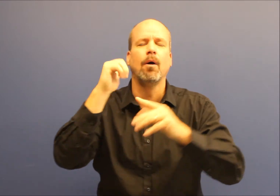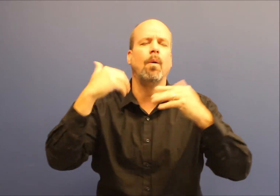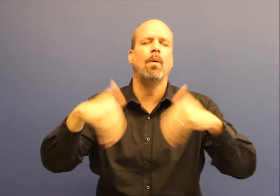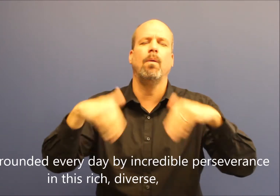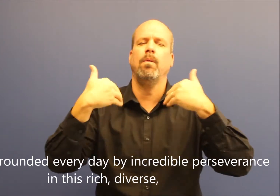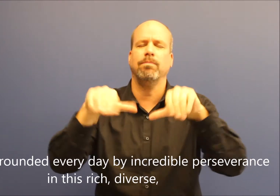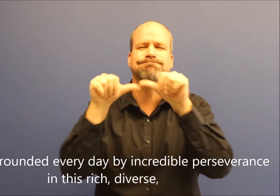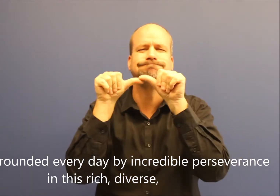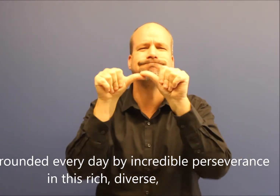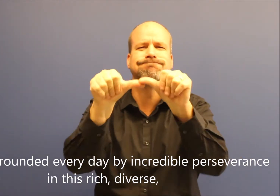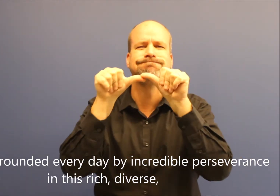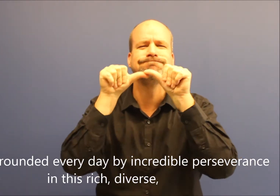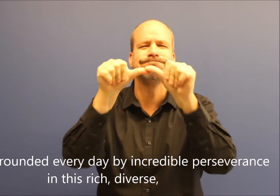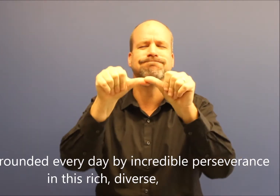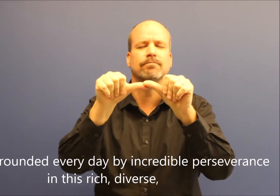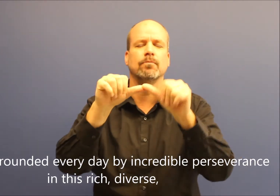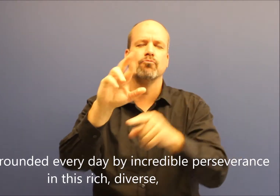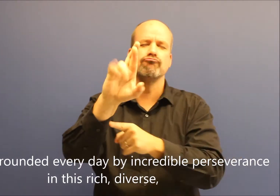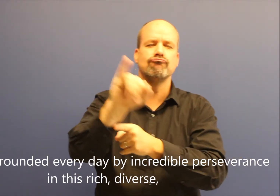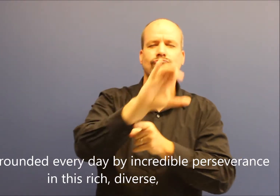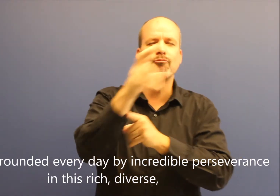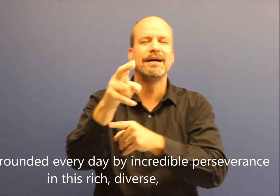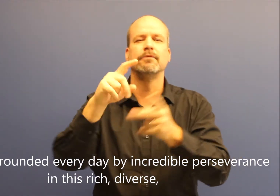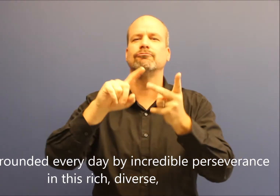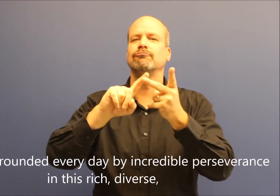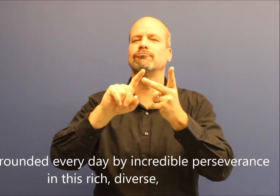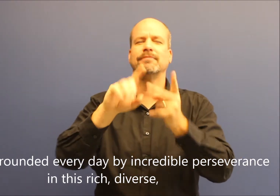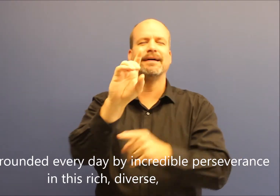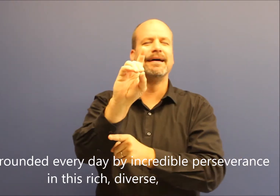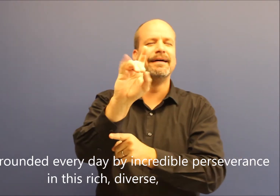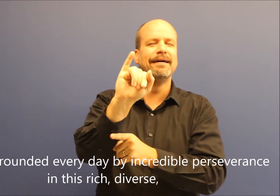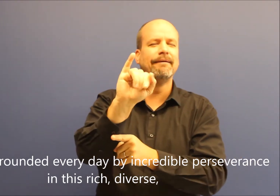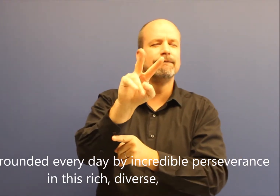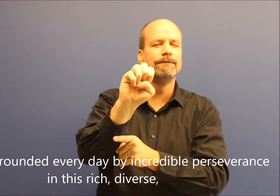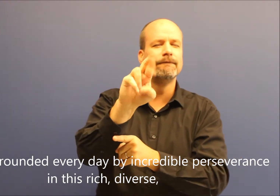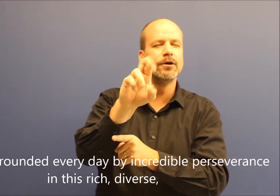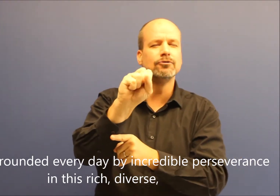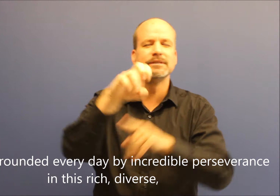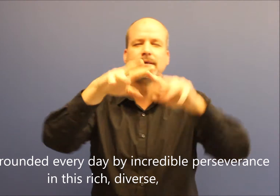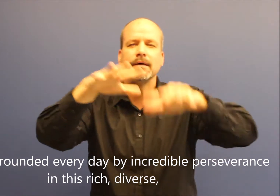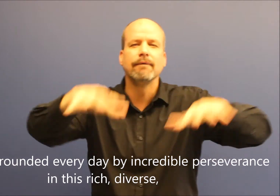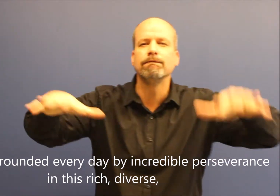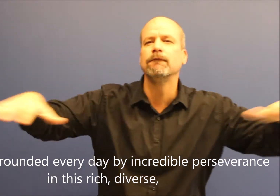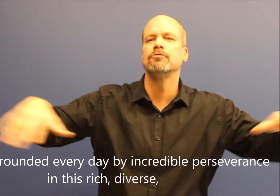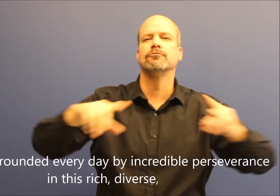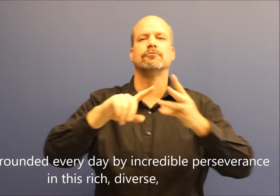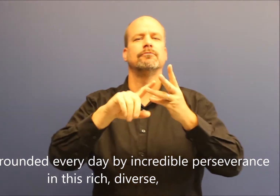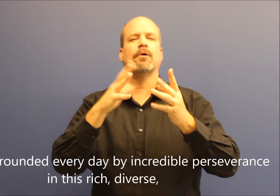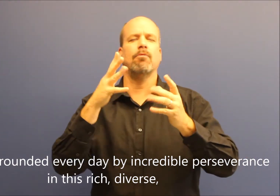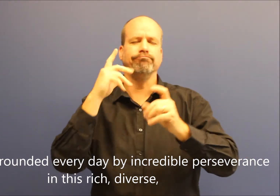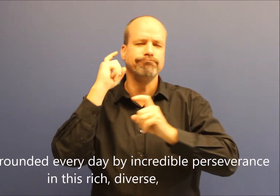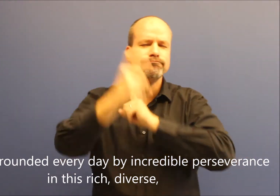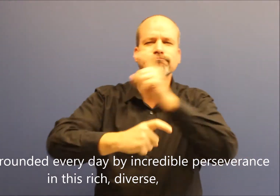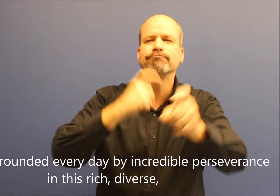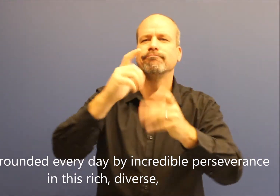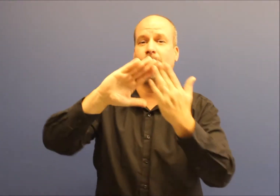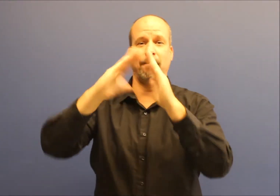We are surrounded every day by incredible perseverance in this rich, diverse, and